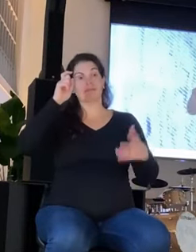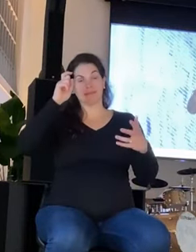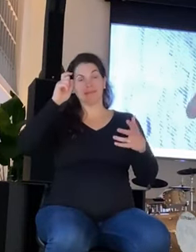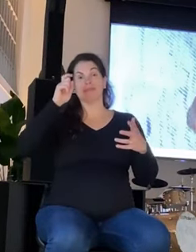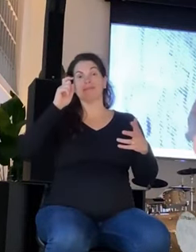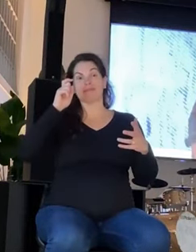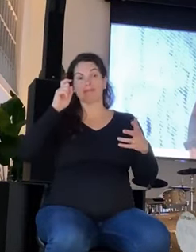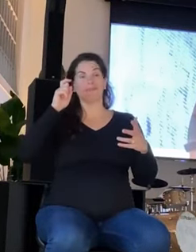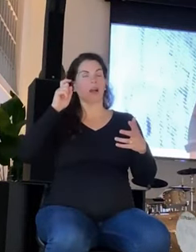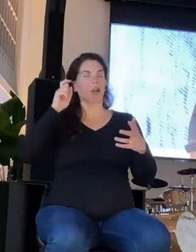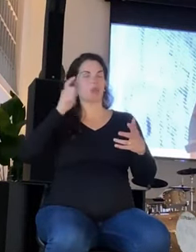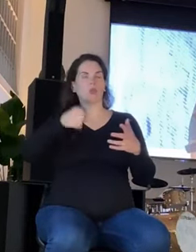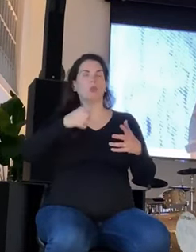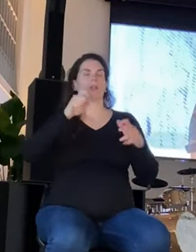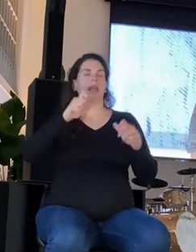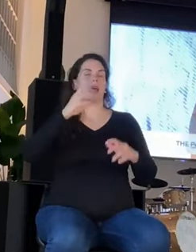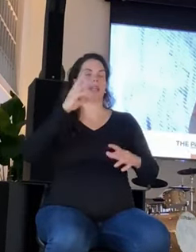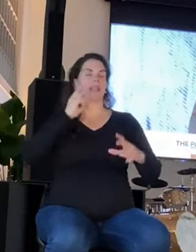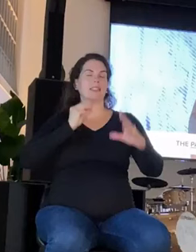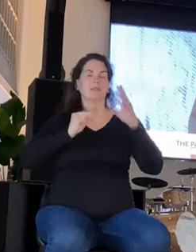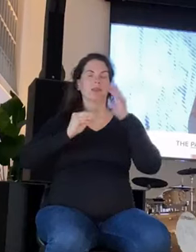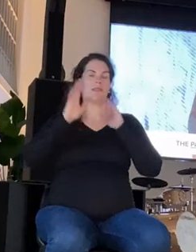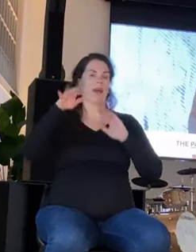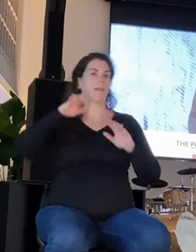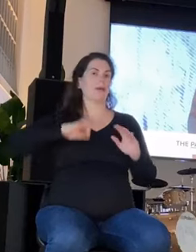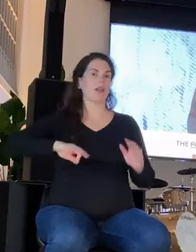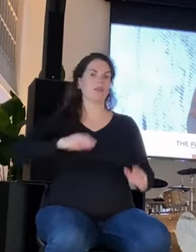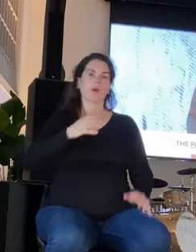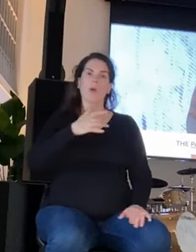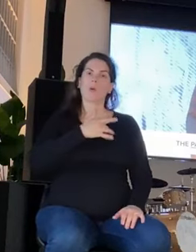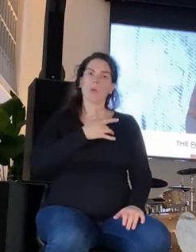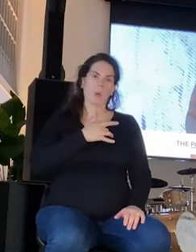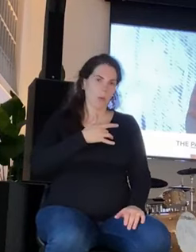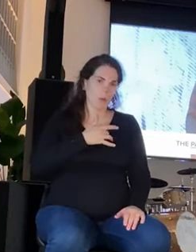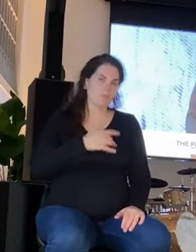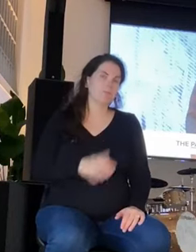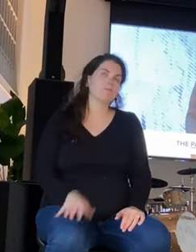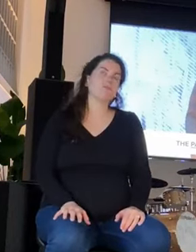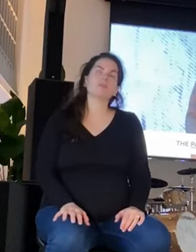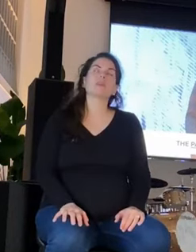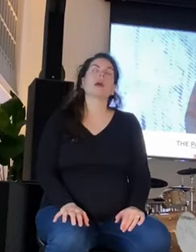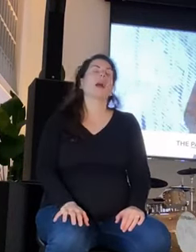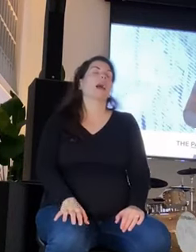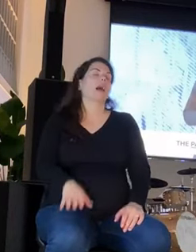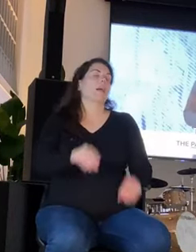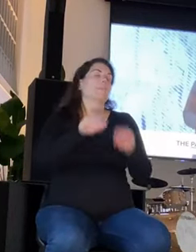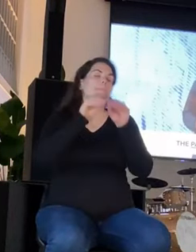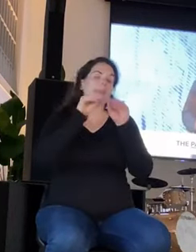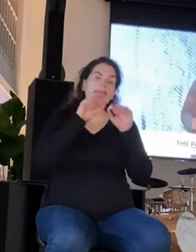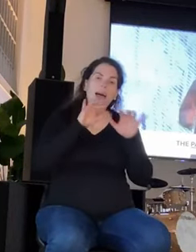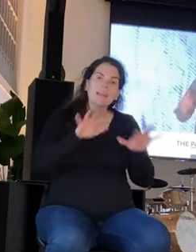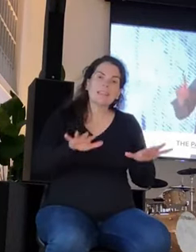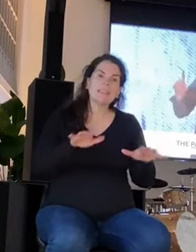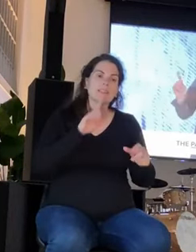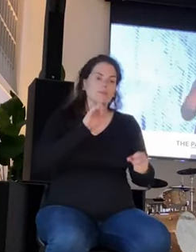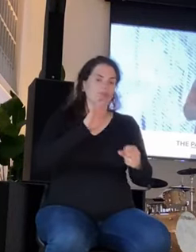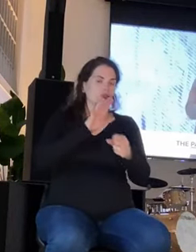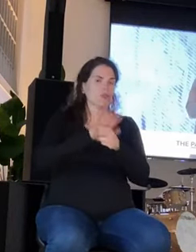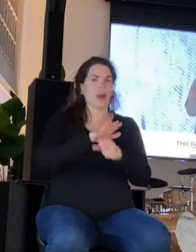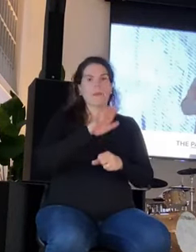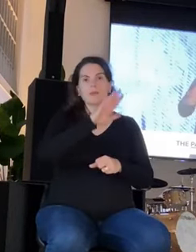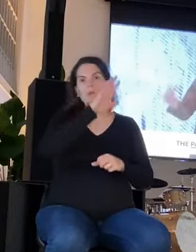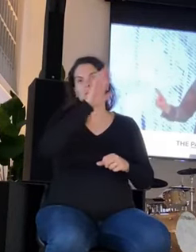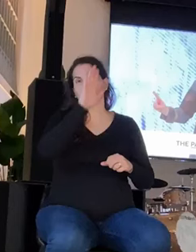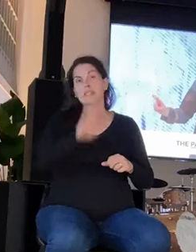You get in on the payout of wisdom. There is a payout. There is a blessing. There are promises that you